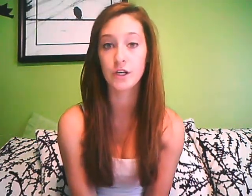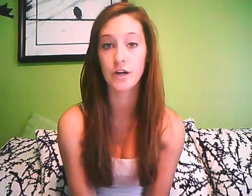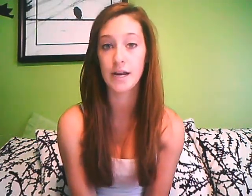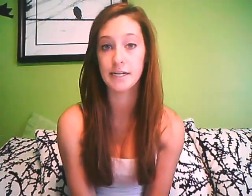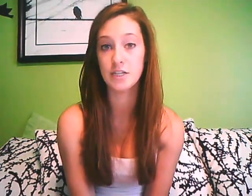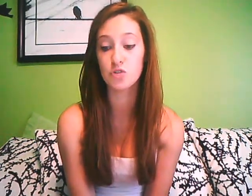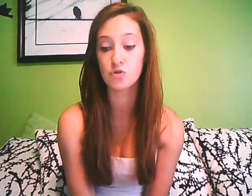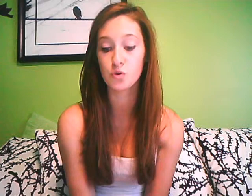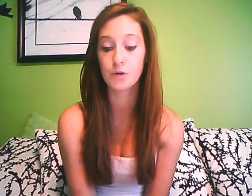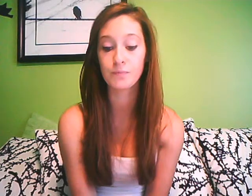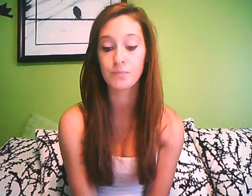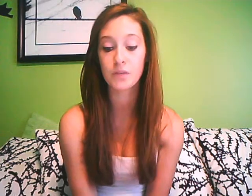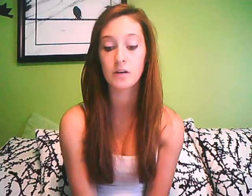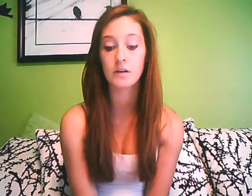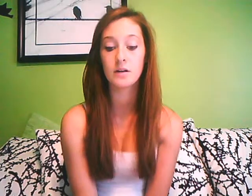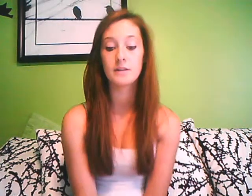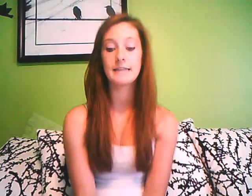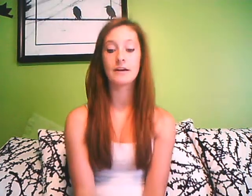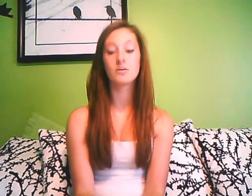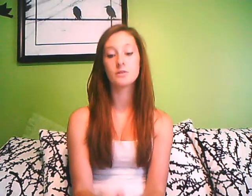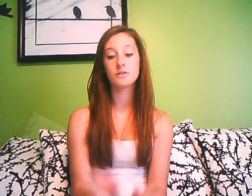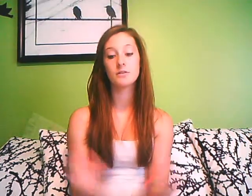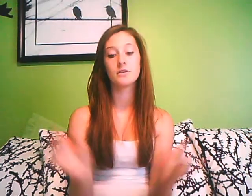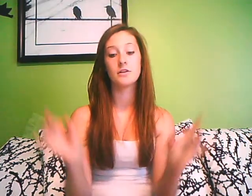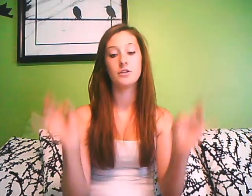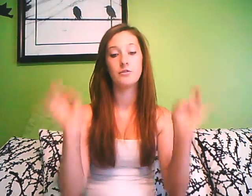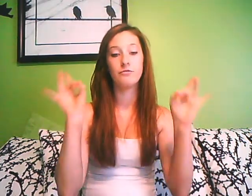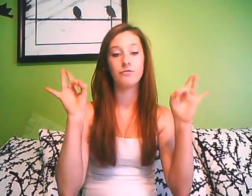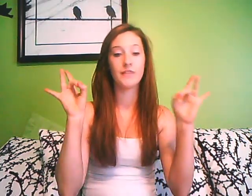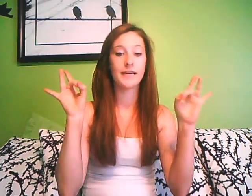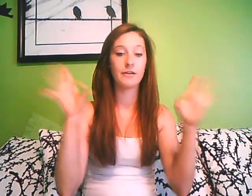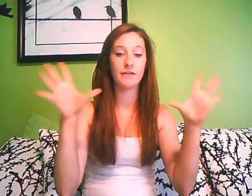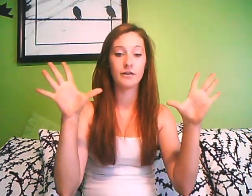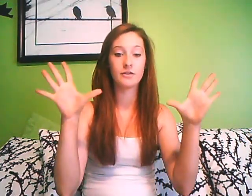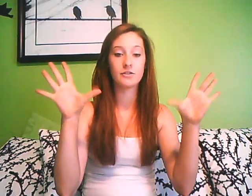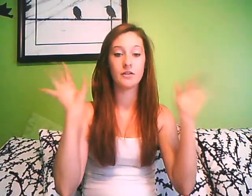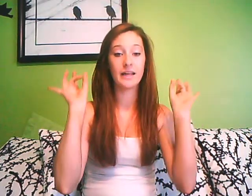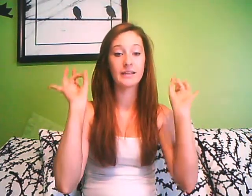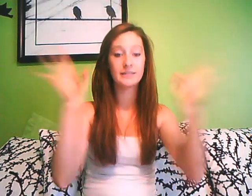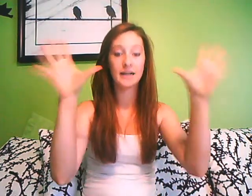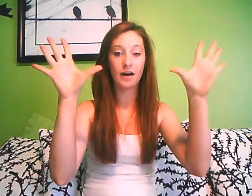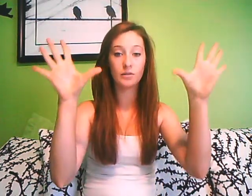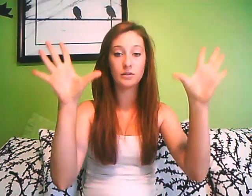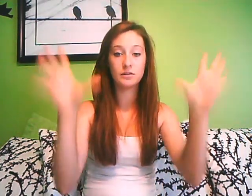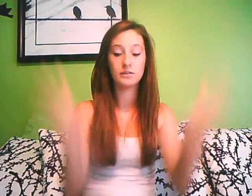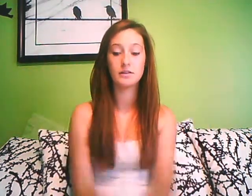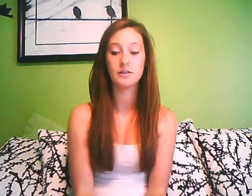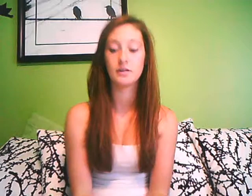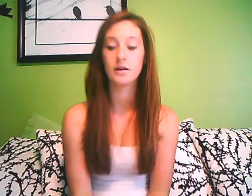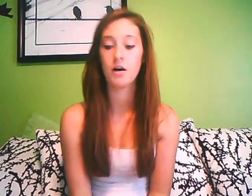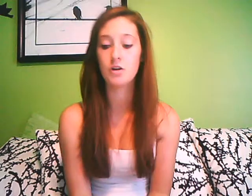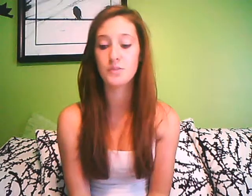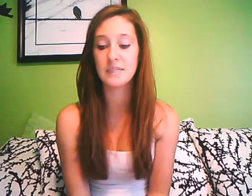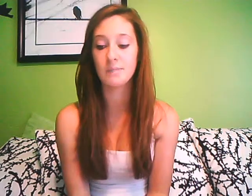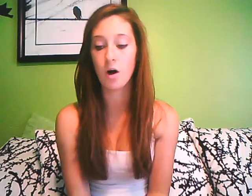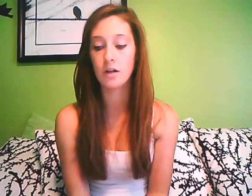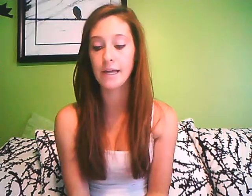and unusual. Terrible, you flick your fingers like terrible. Also means appalling,